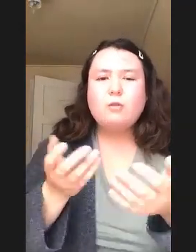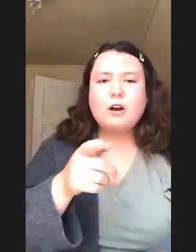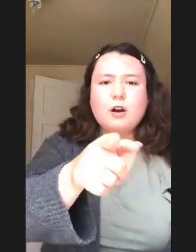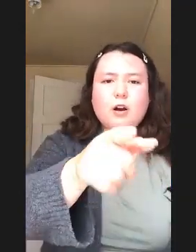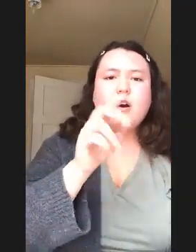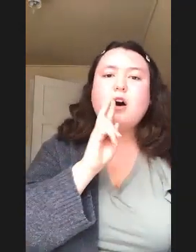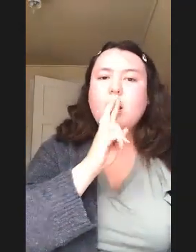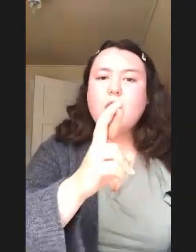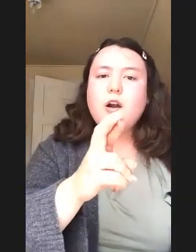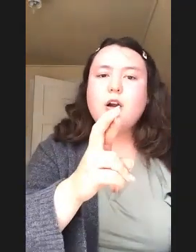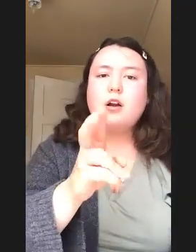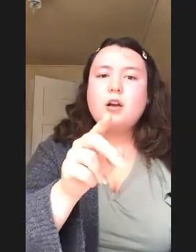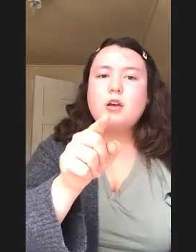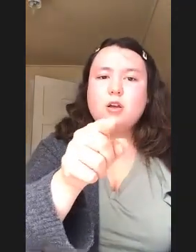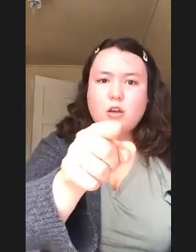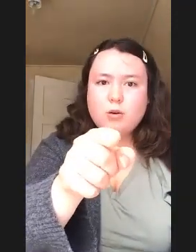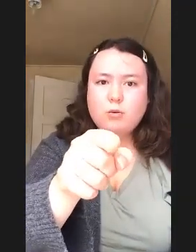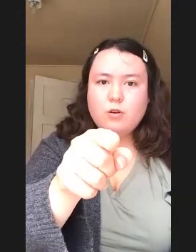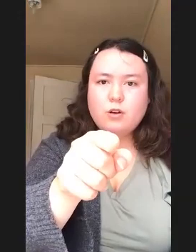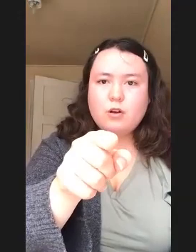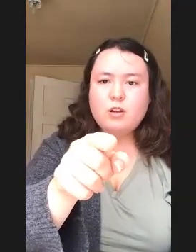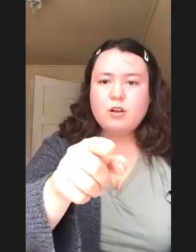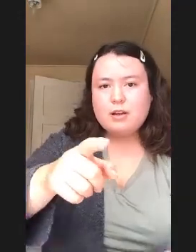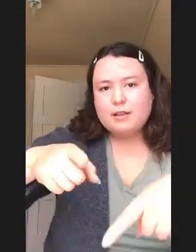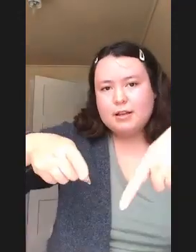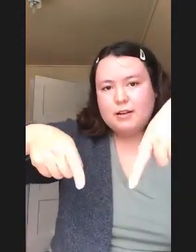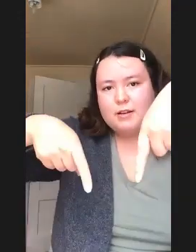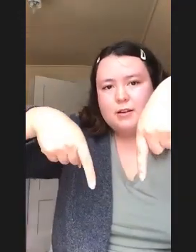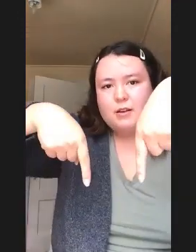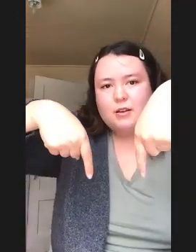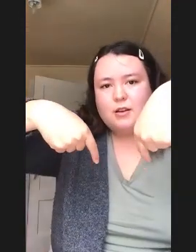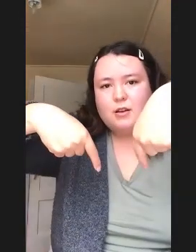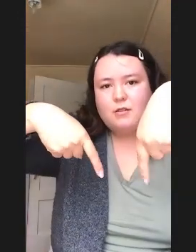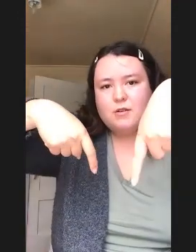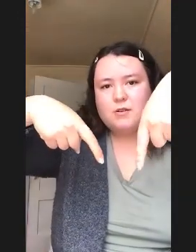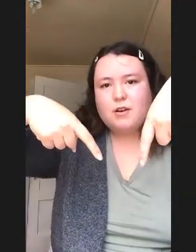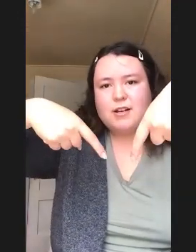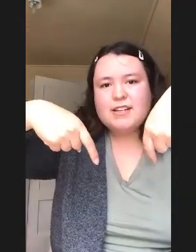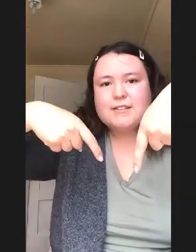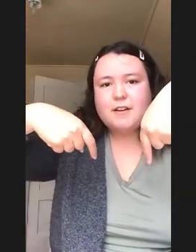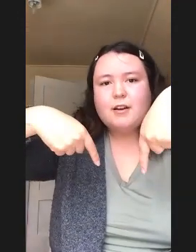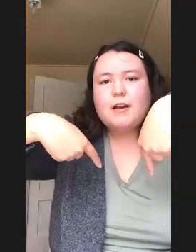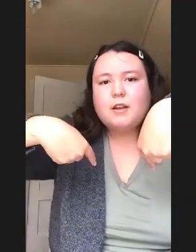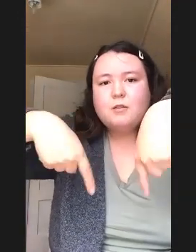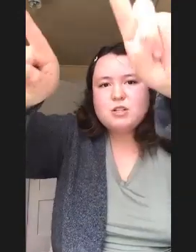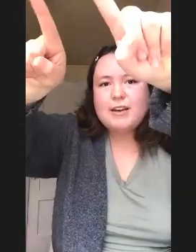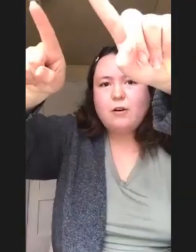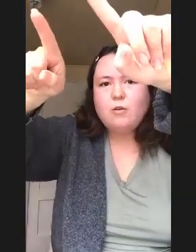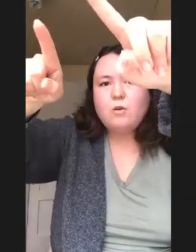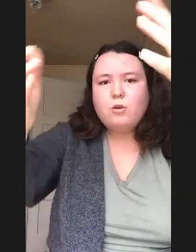Where are you? And then you would do your index finger and then shake it out.